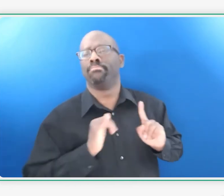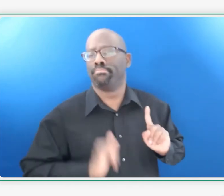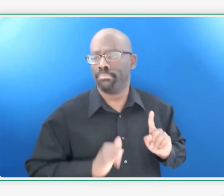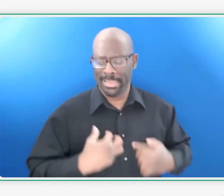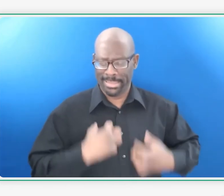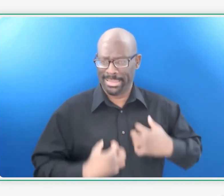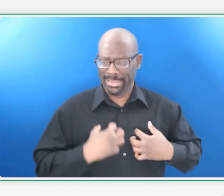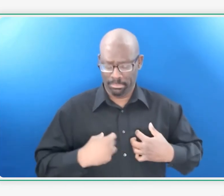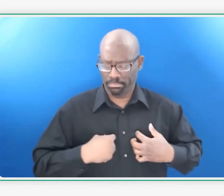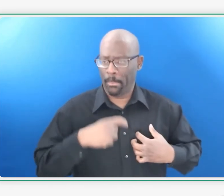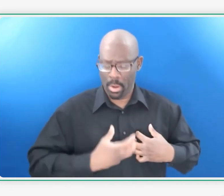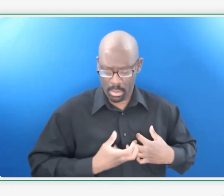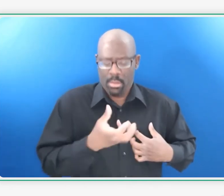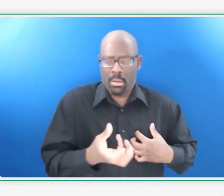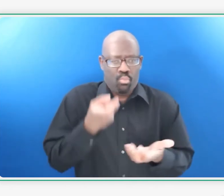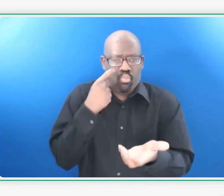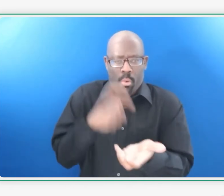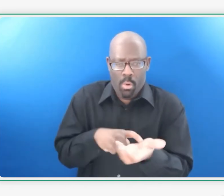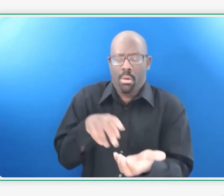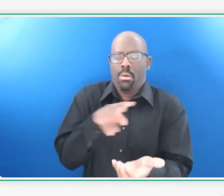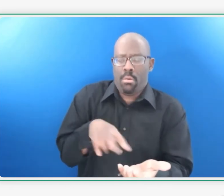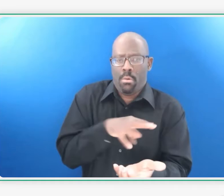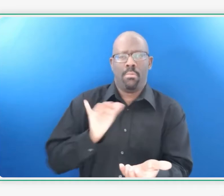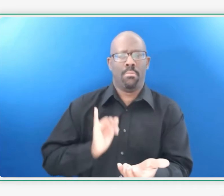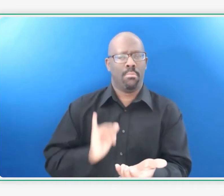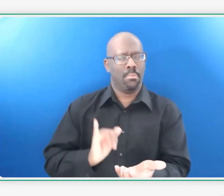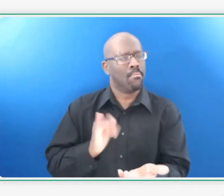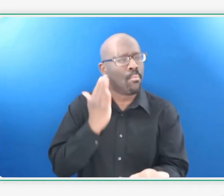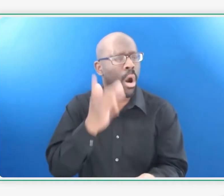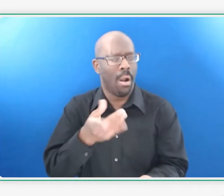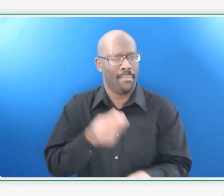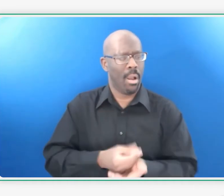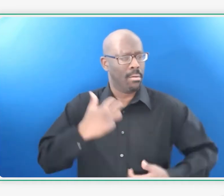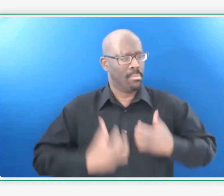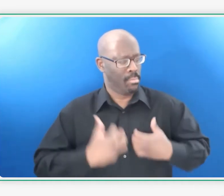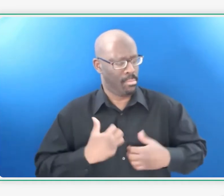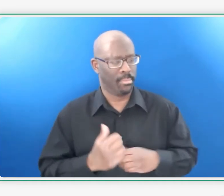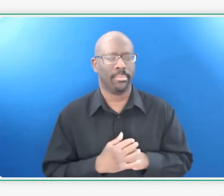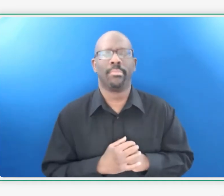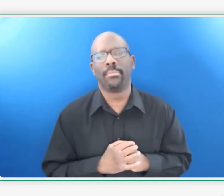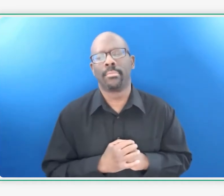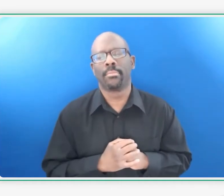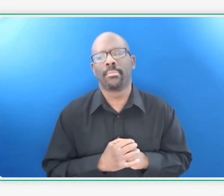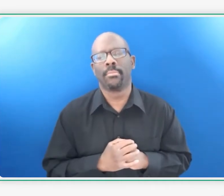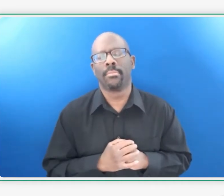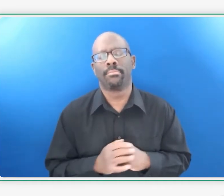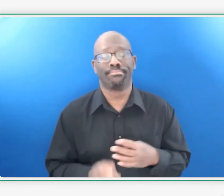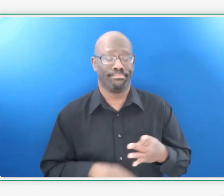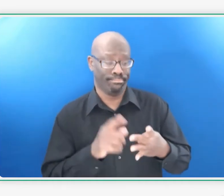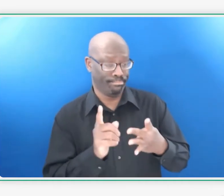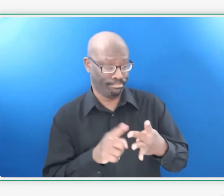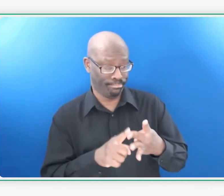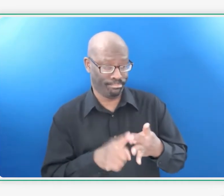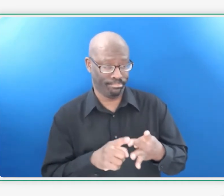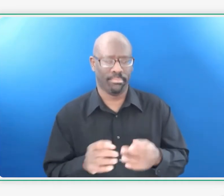is the following. First, we will recognize the impact of financial anxieties caused by COVID-19.